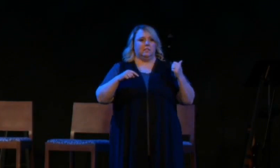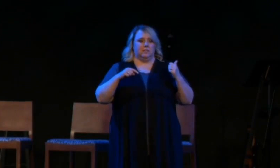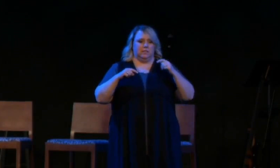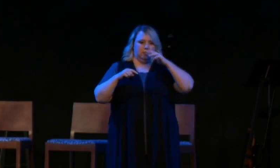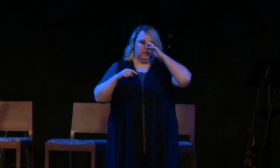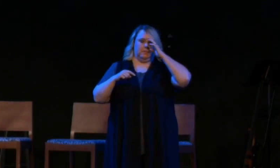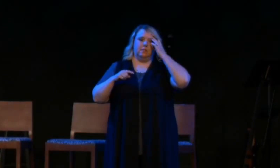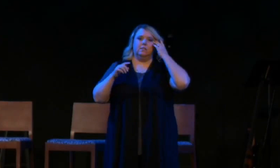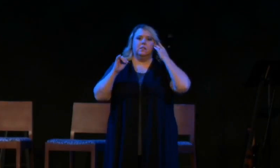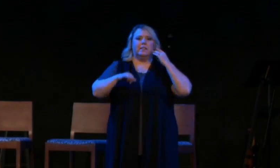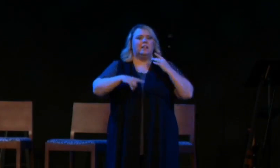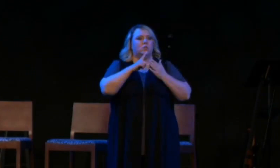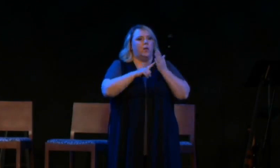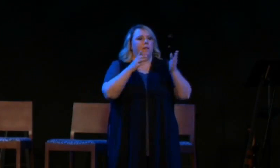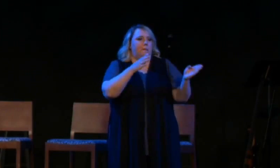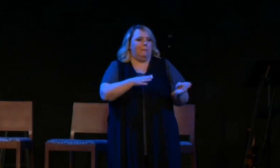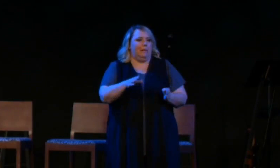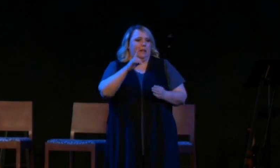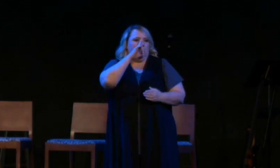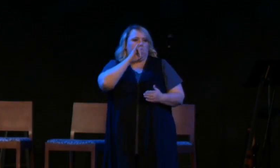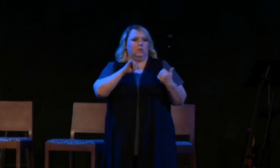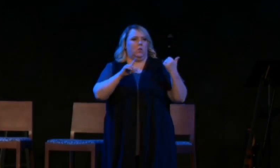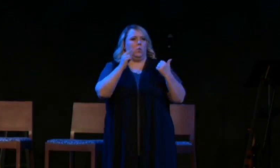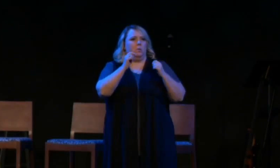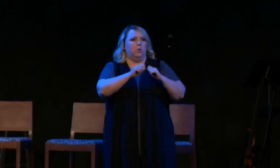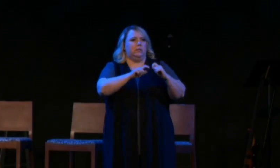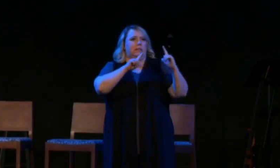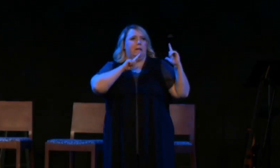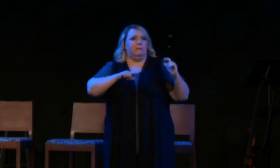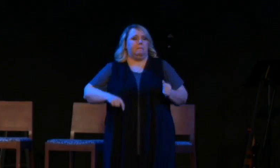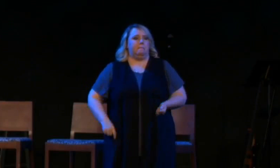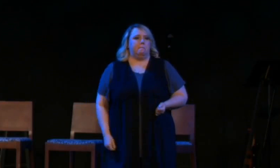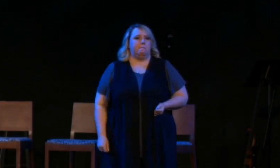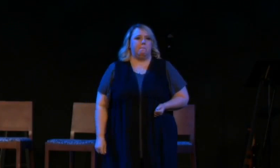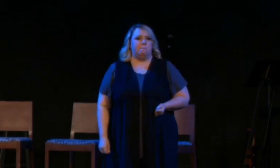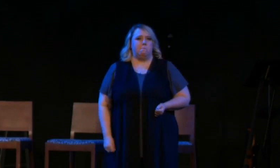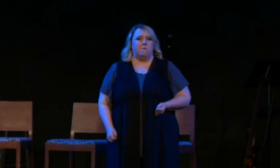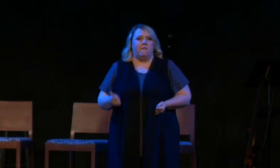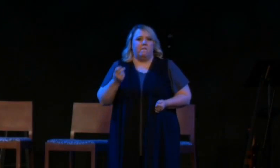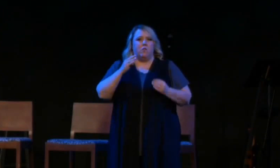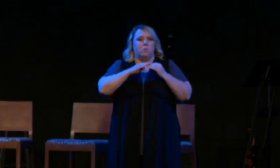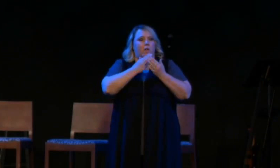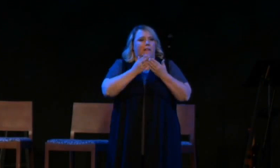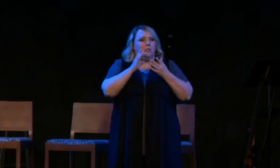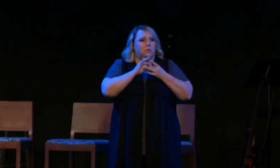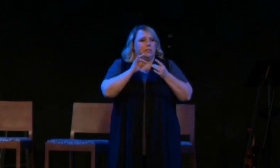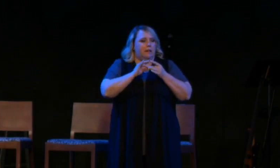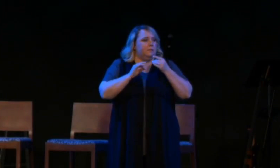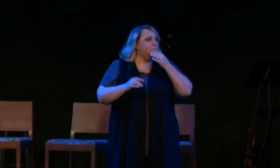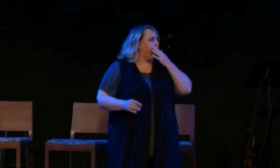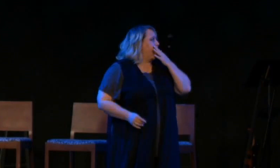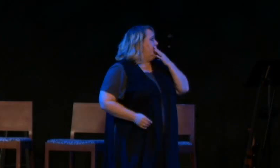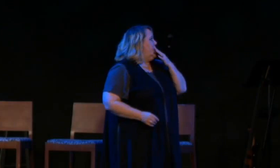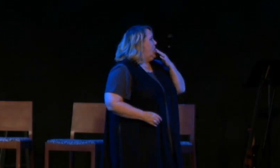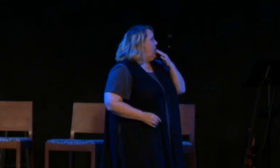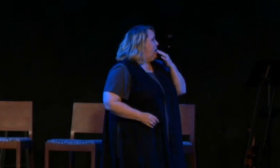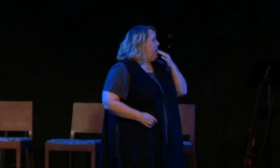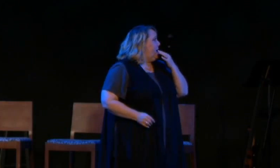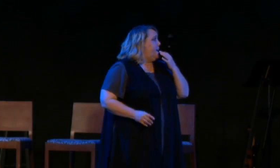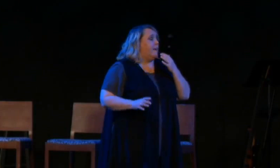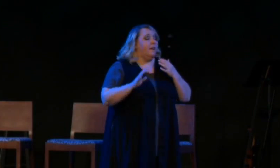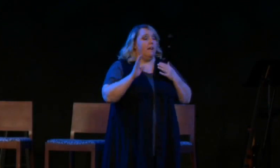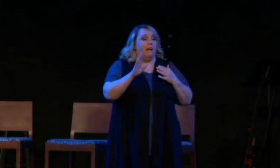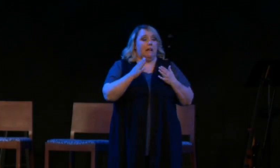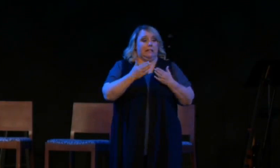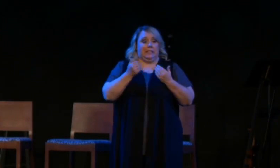opinions were to change, but that's what this plan does. One more slide. Just a few other things to say on this plan. The significant thing about